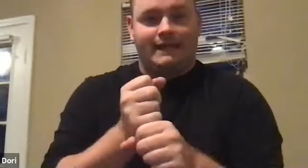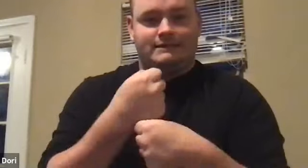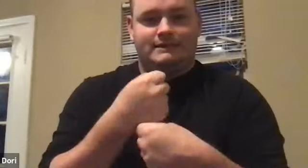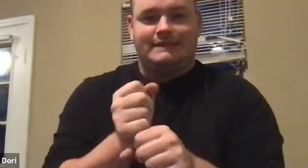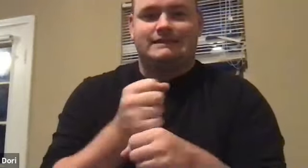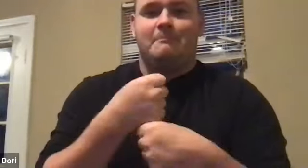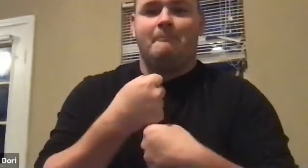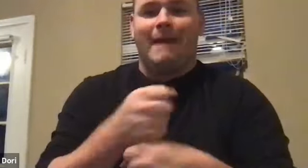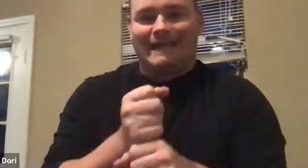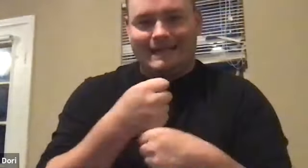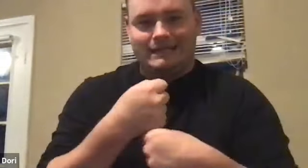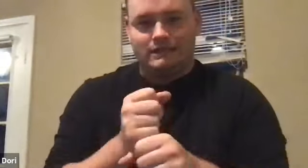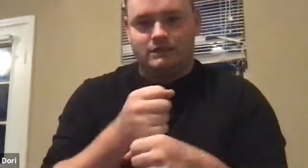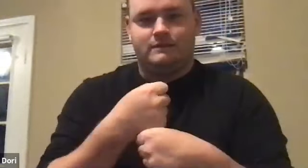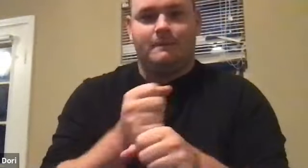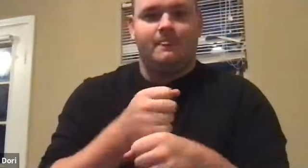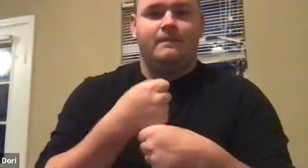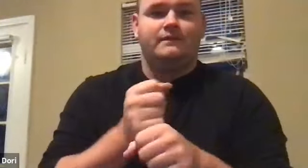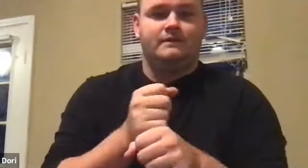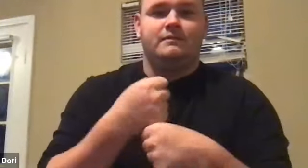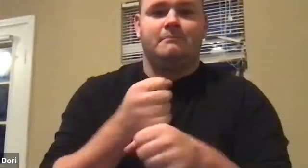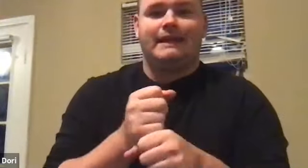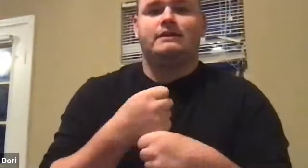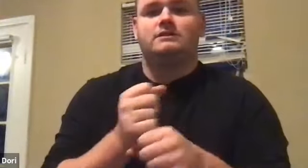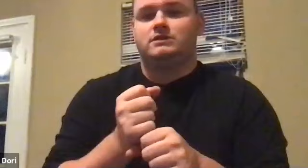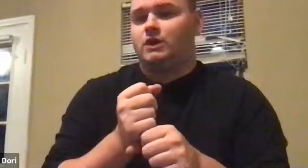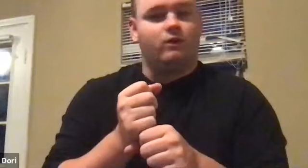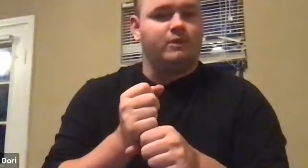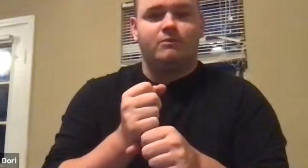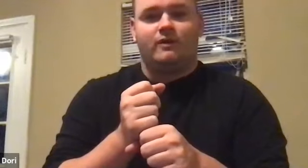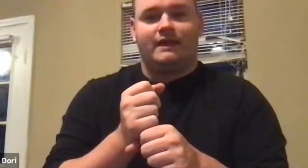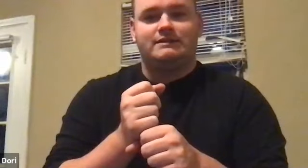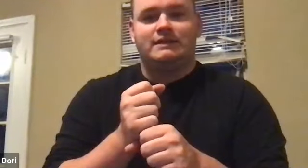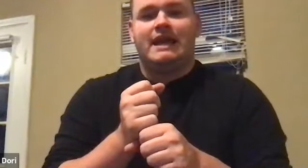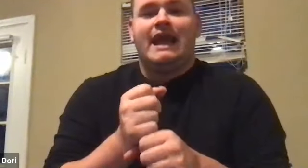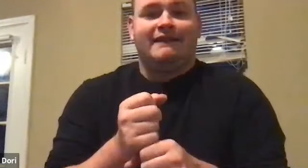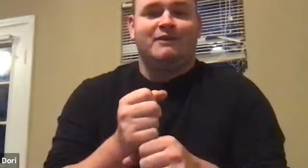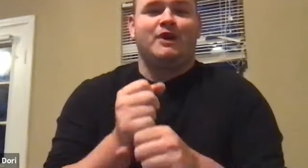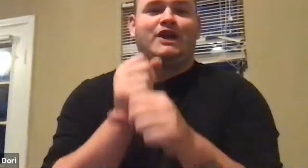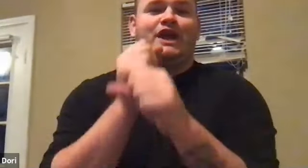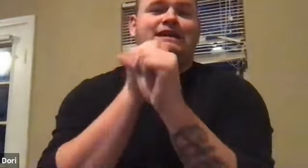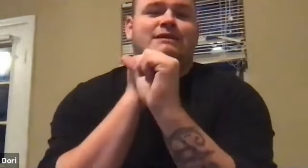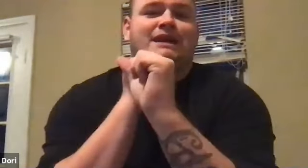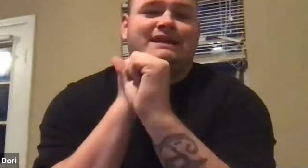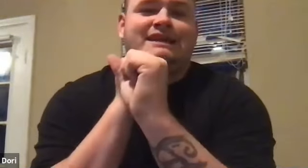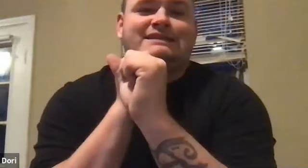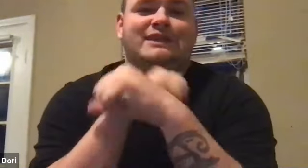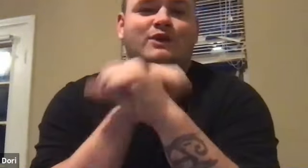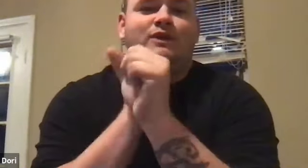hands, it's make. mhm. Make. You don't want to move both hands. And if you bring your hands up like this and you do